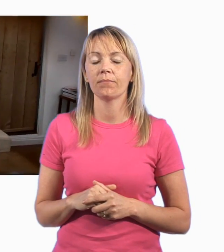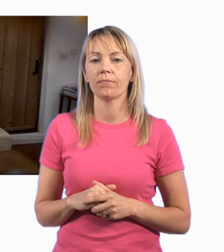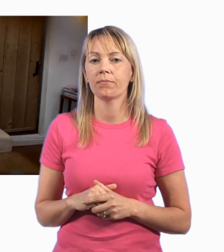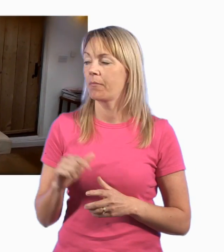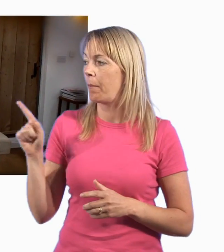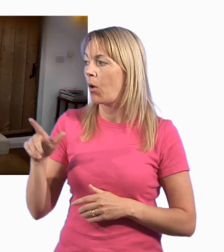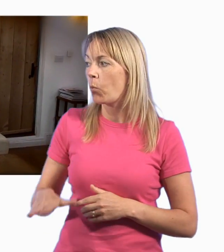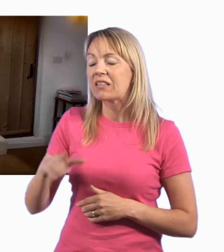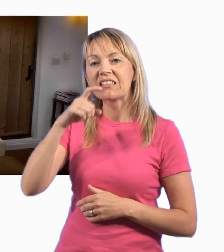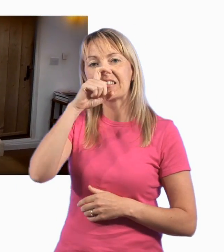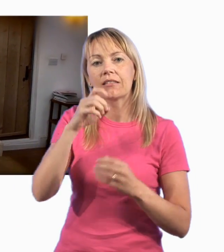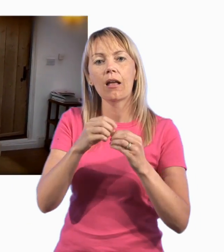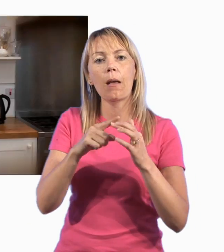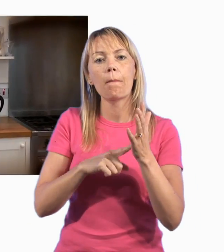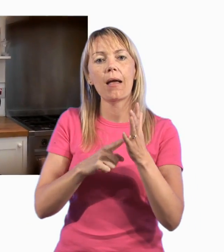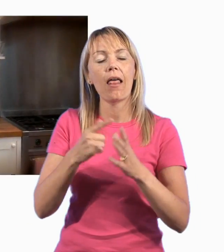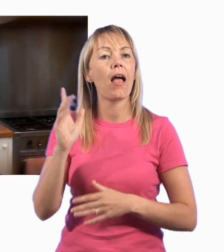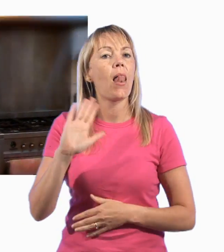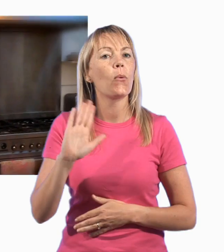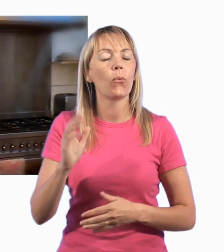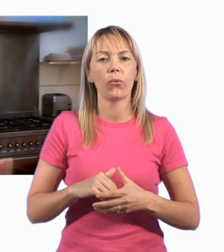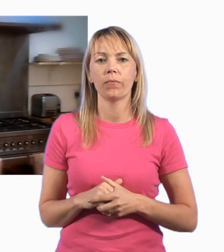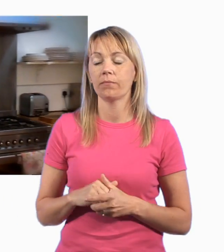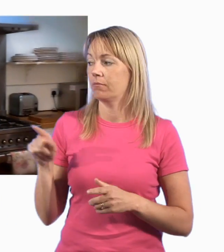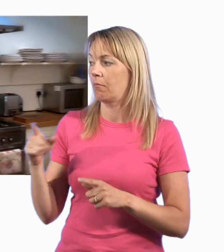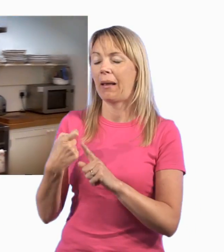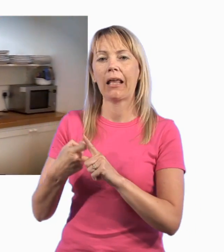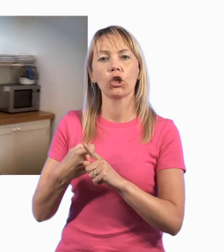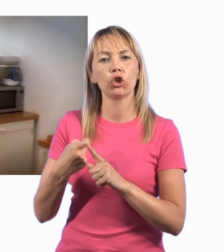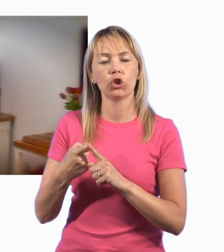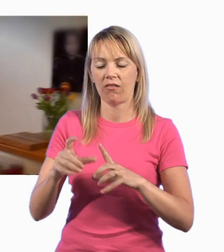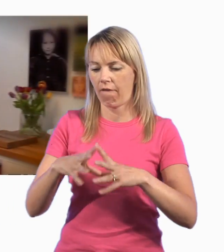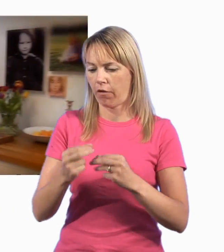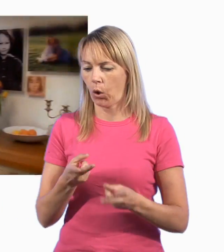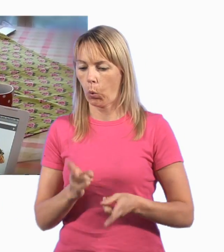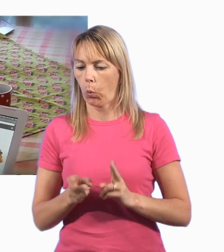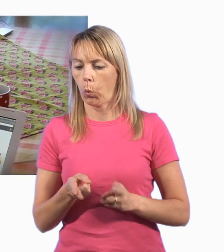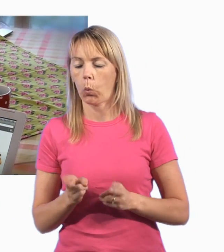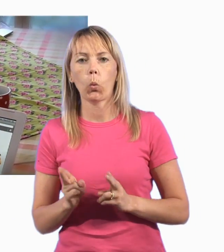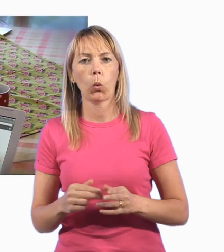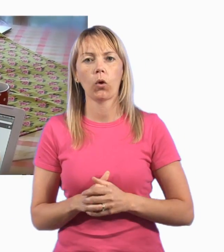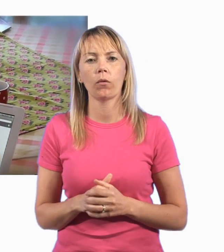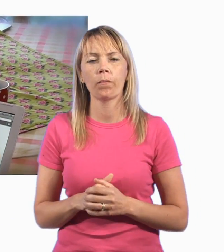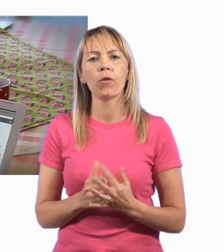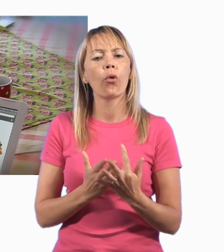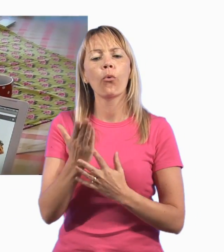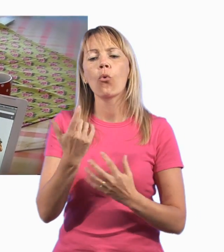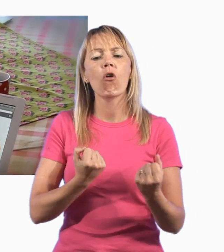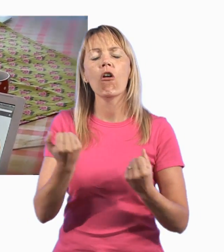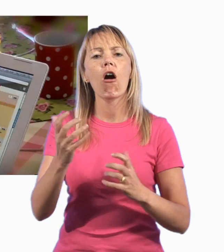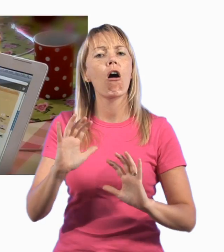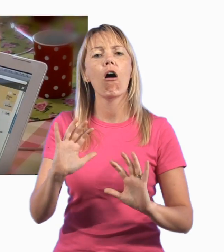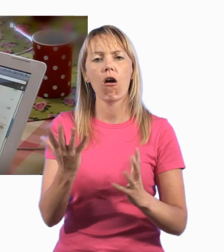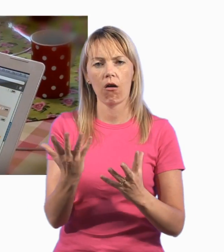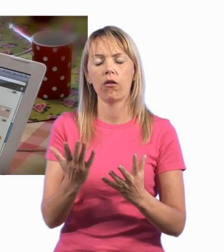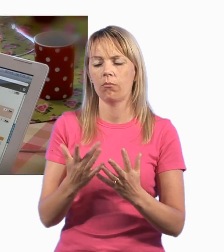And my little sister Bella. Hello. Here's my kitchen where we do all of our cooking. Because we don't have a car, we find it a